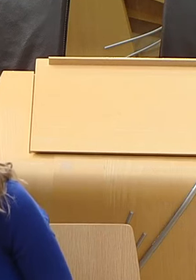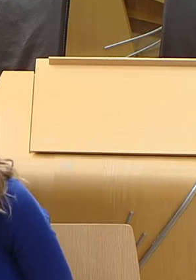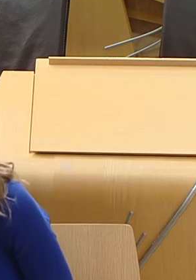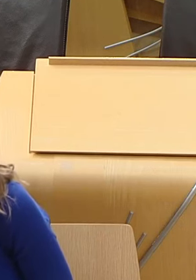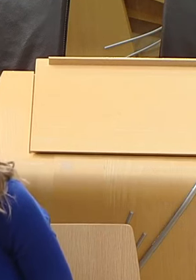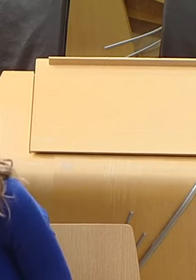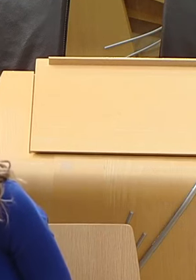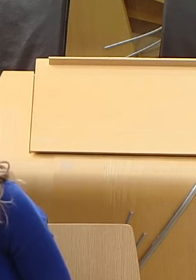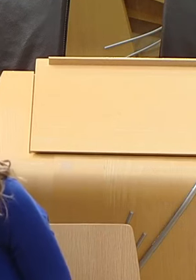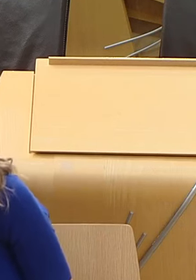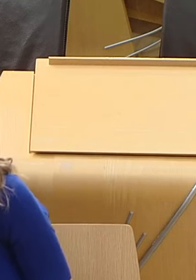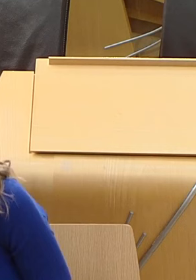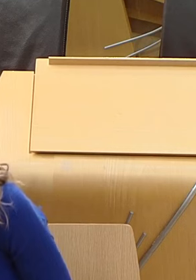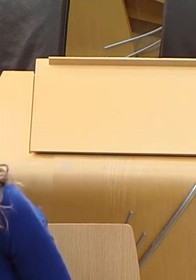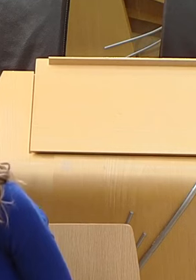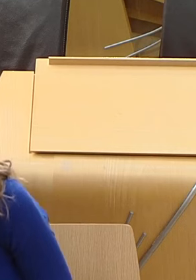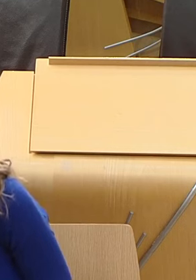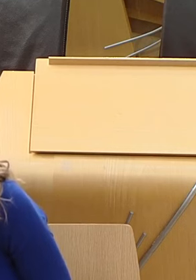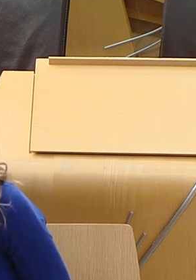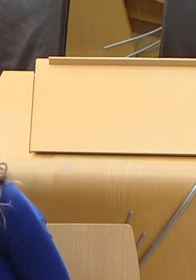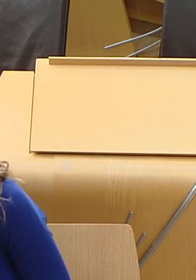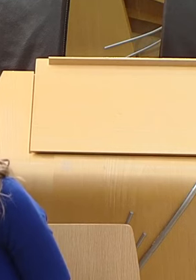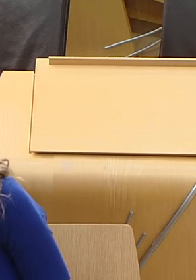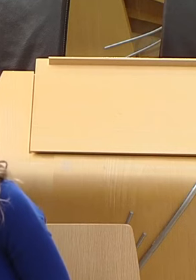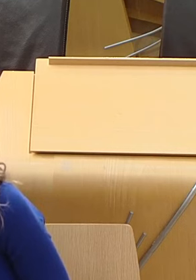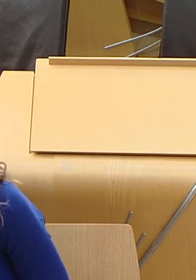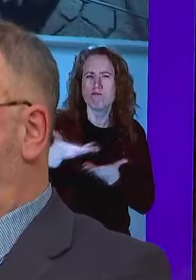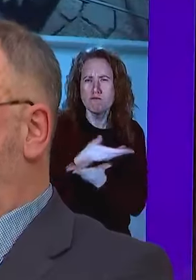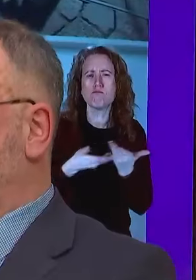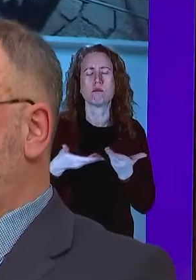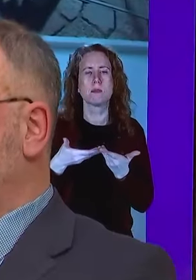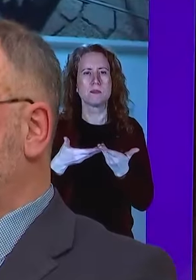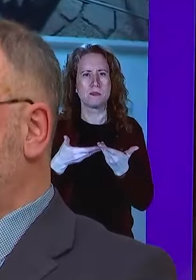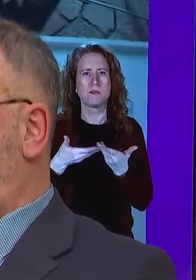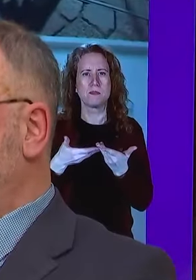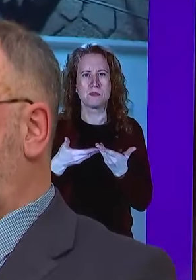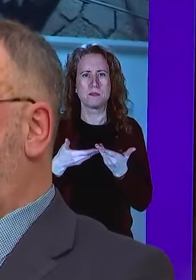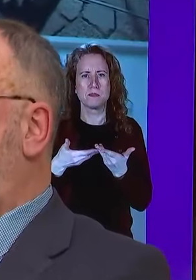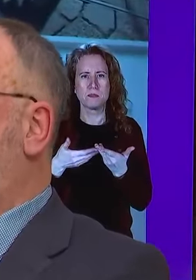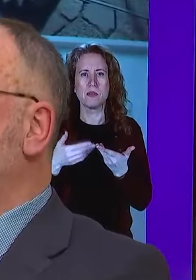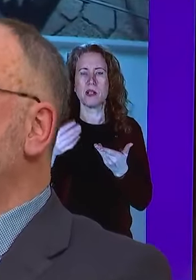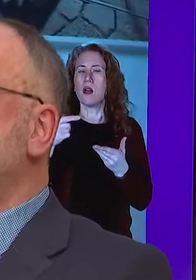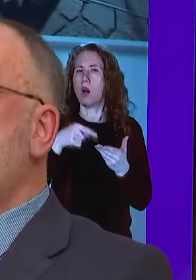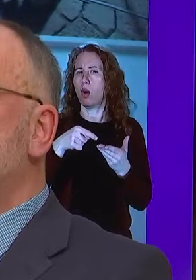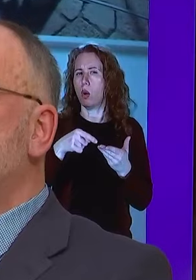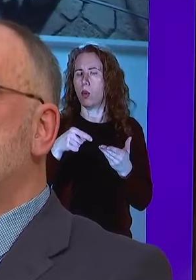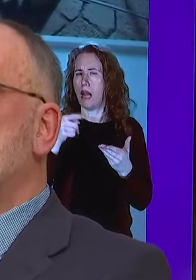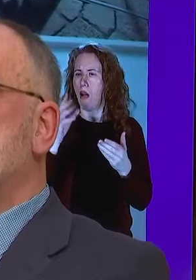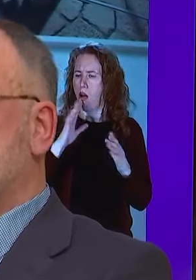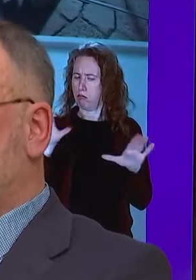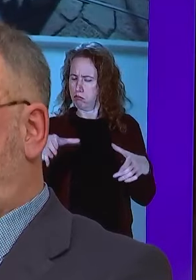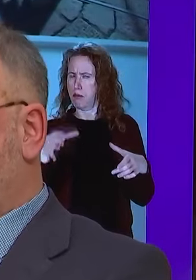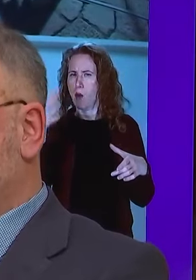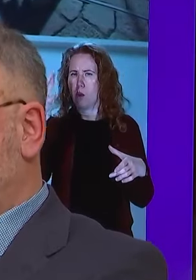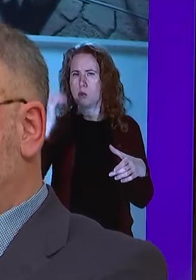our committee. So we have monthly discussions in terms of we convene through the Scottish councils and also for